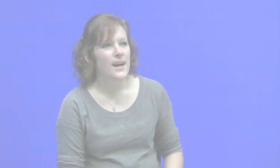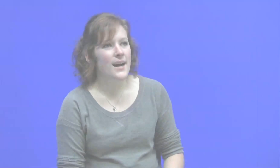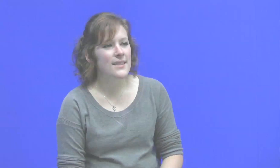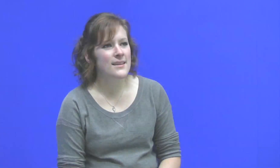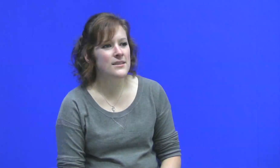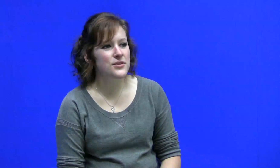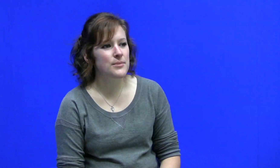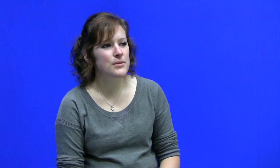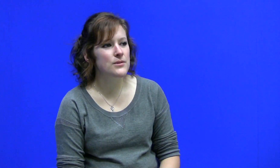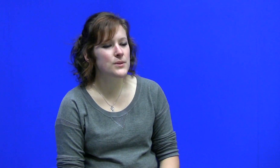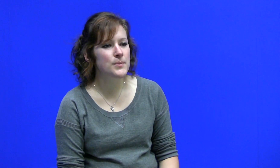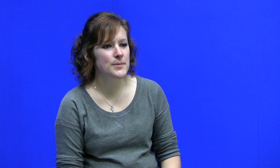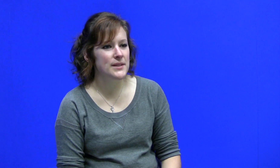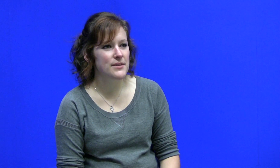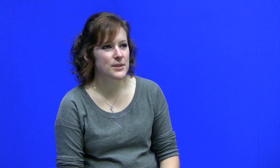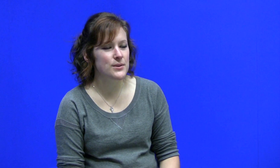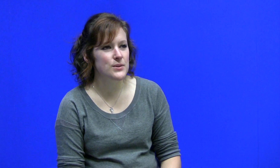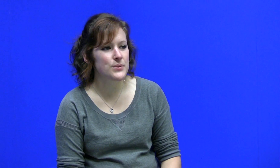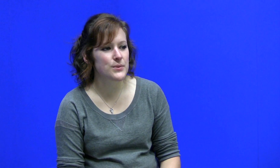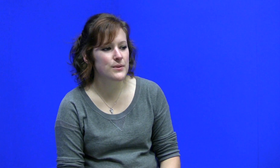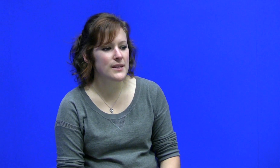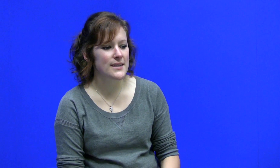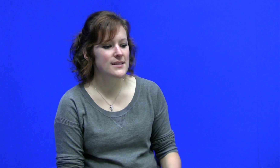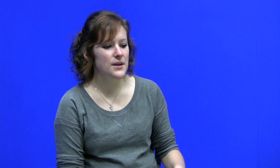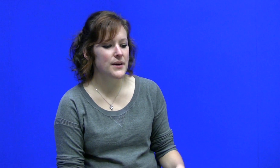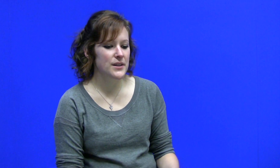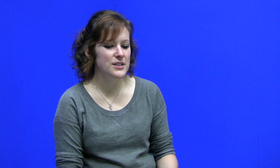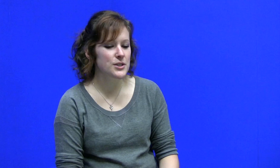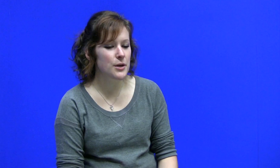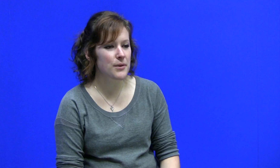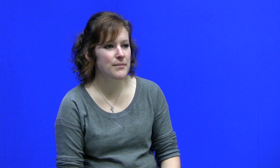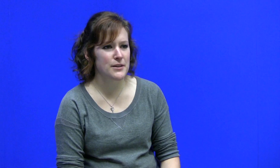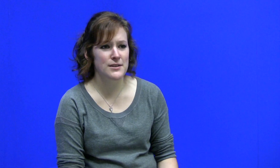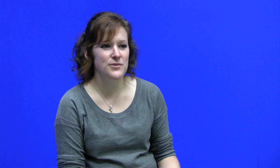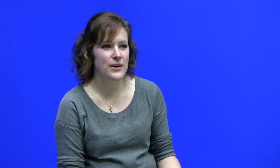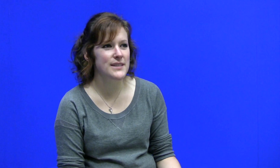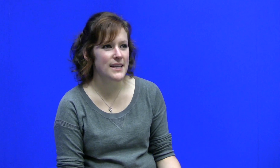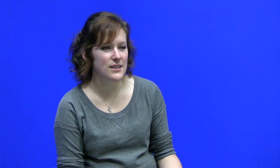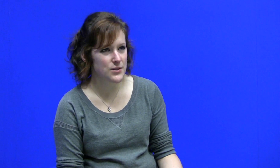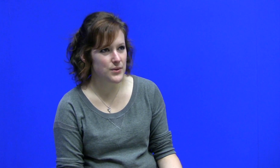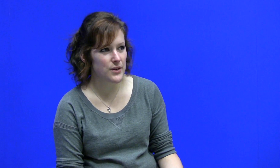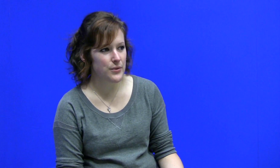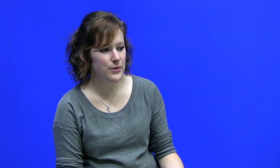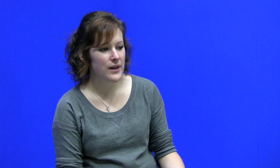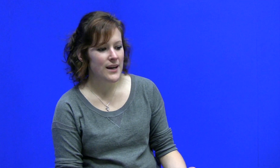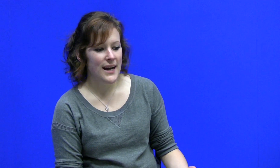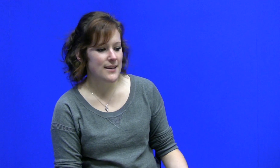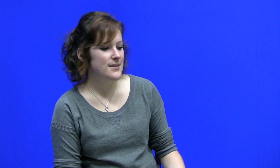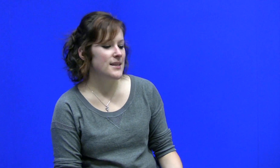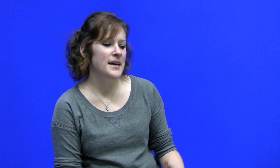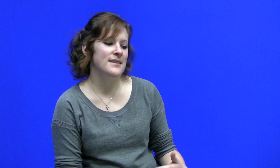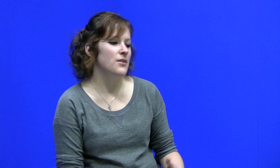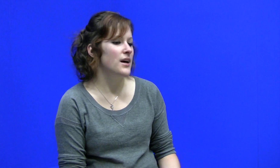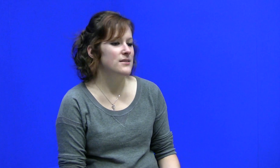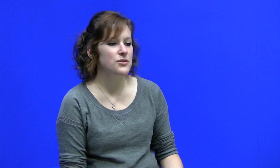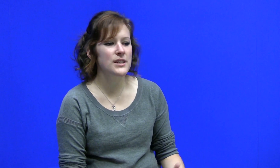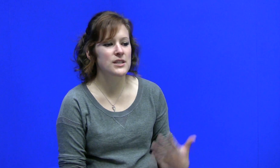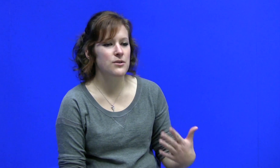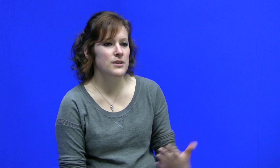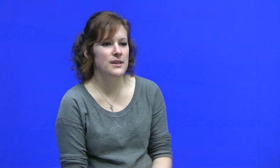I think this trip was super beneficial to ASL English interpreting majors, as well as any student who has an ASL concentration or a deaf